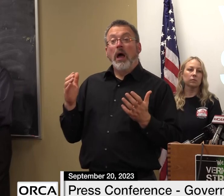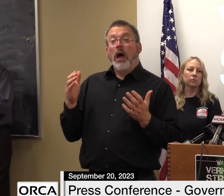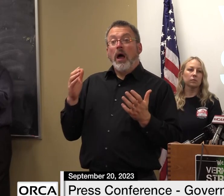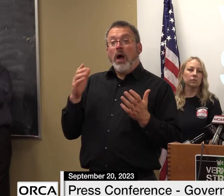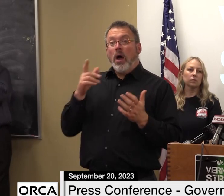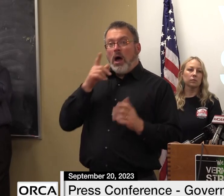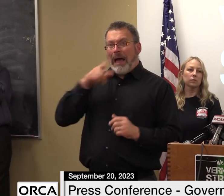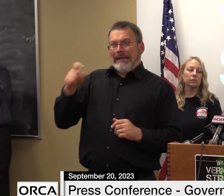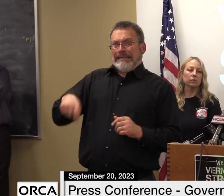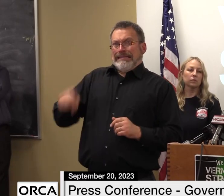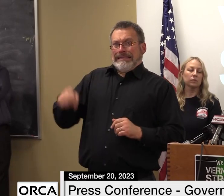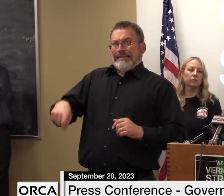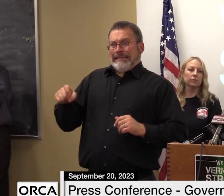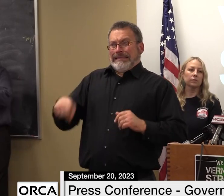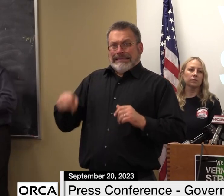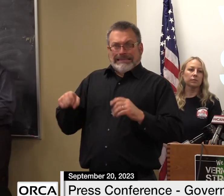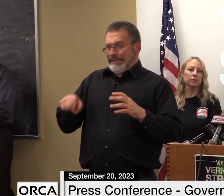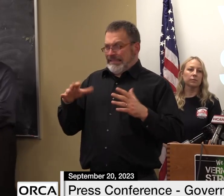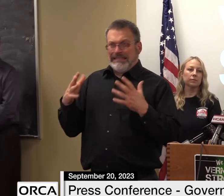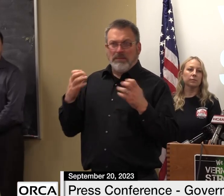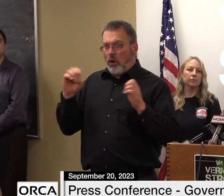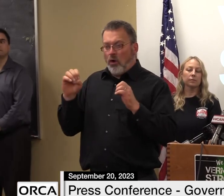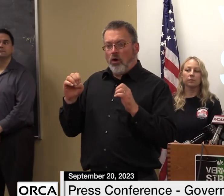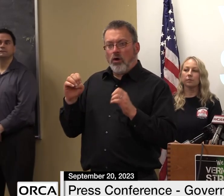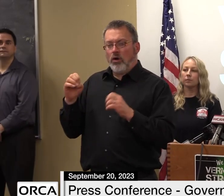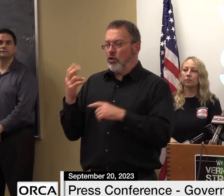it was yesterday, for people who have registered.